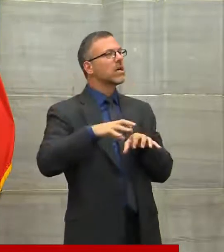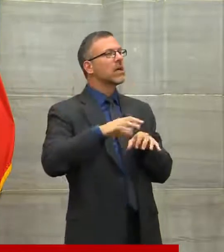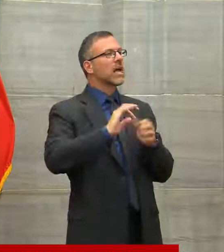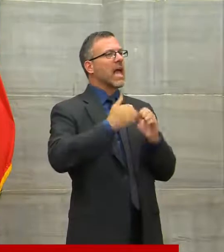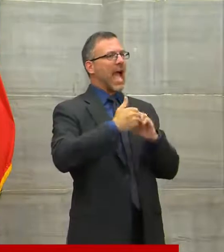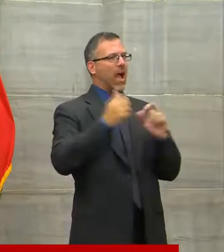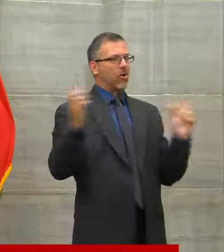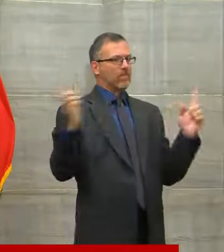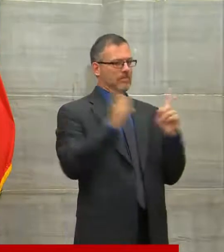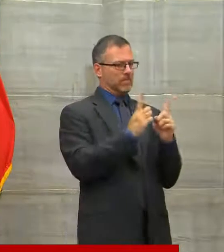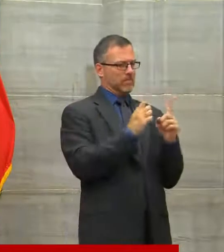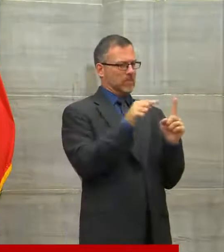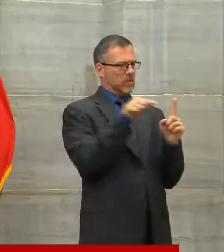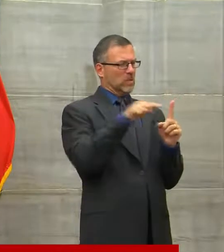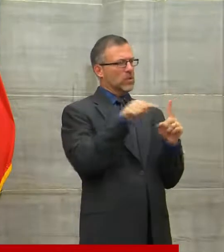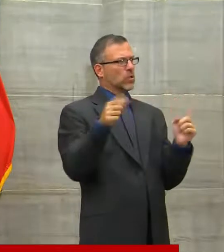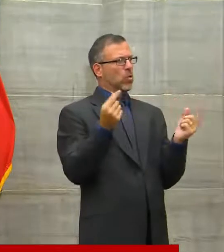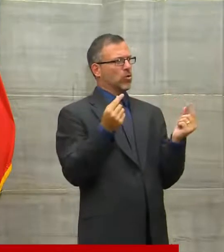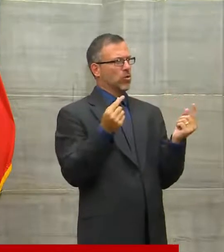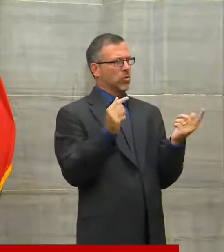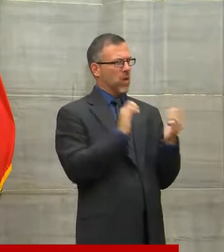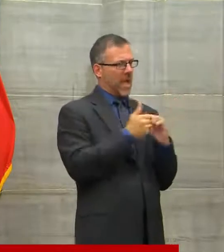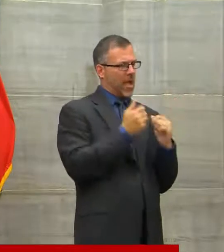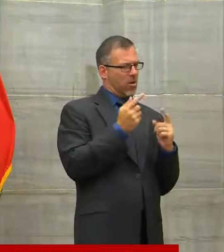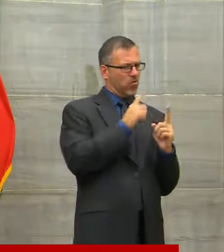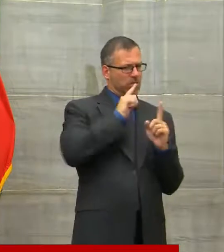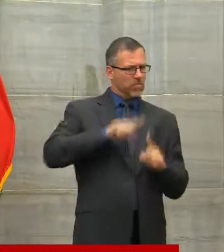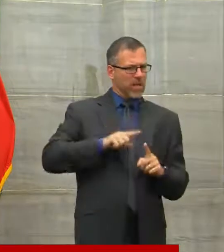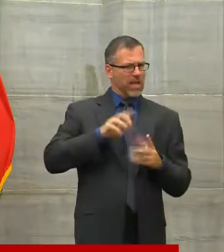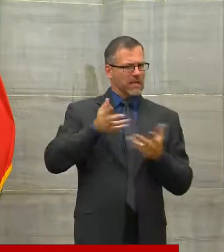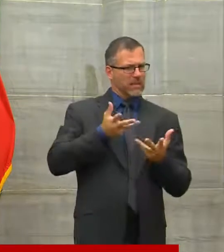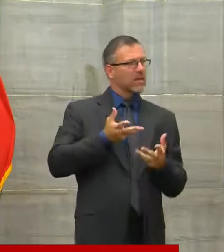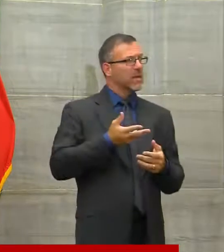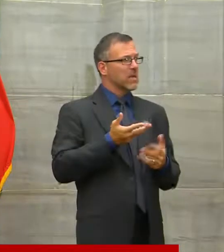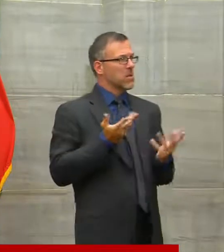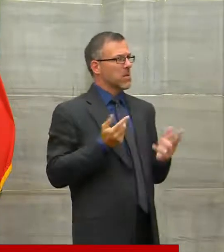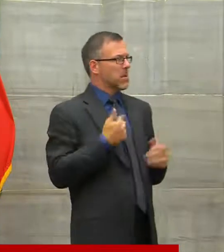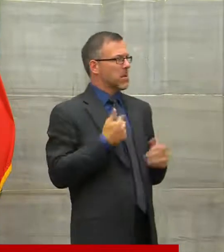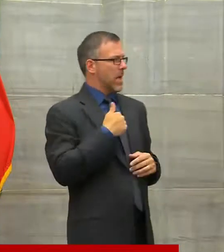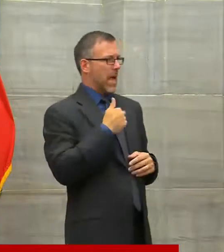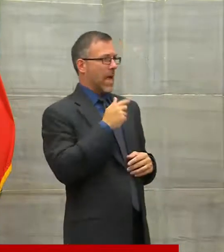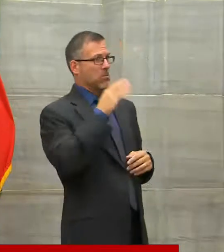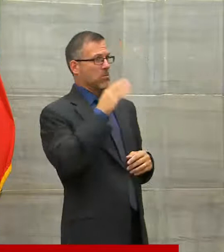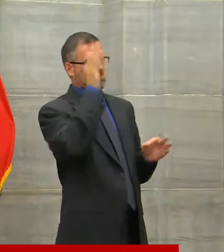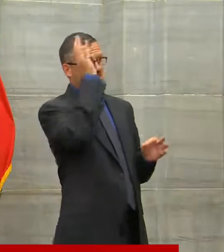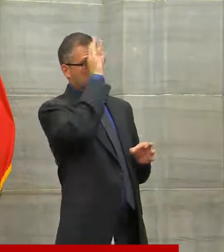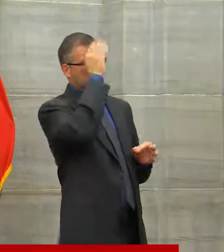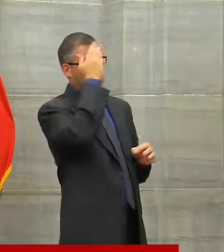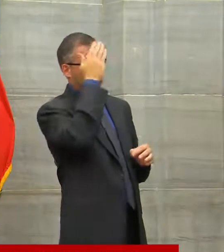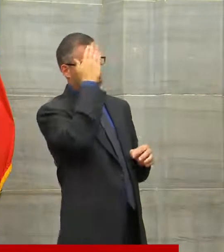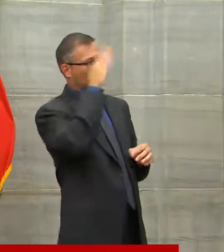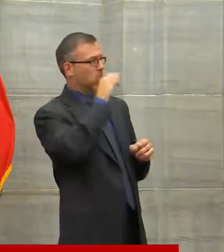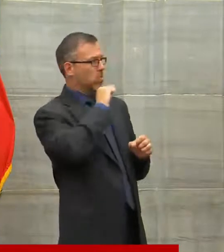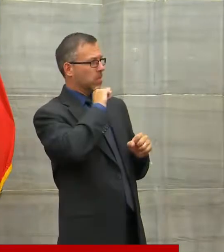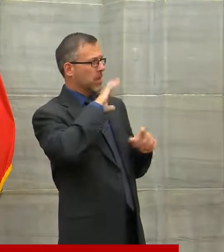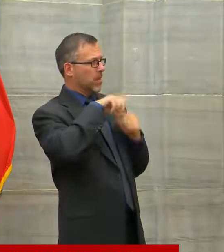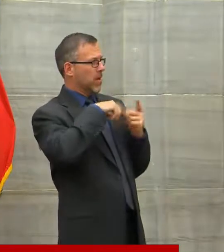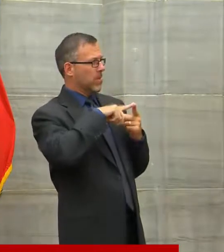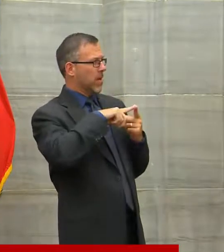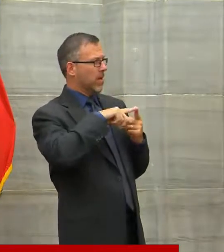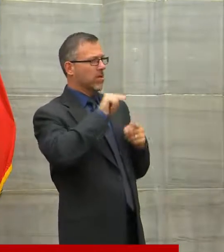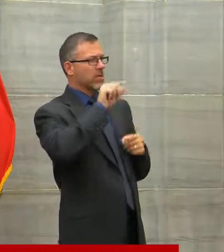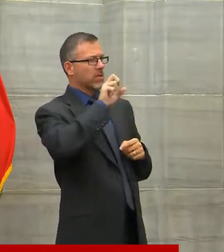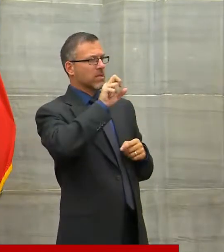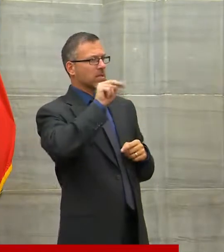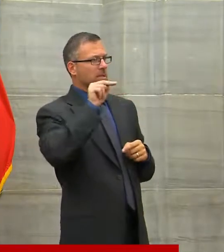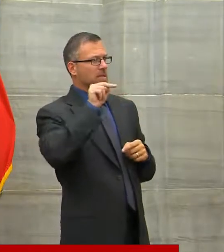inappropriate action that was taken by the state troopers in that process. So I